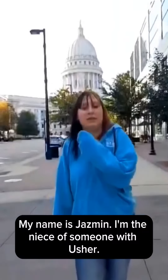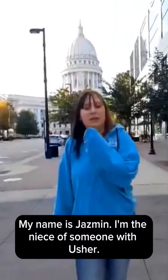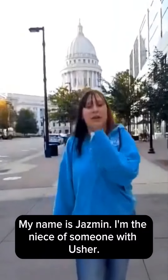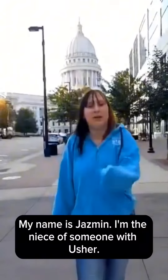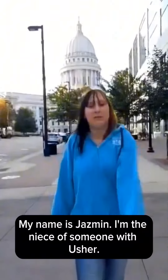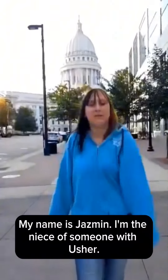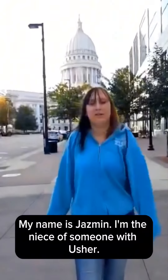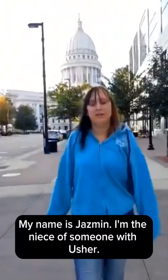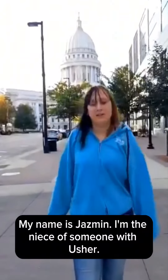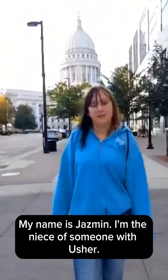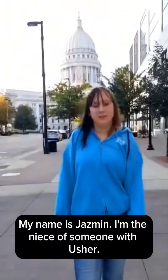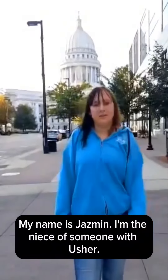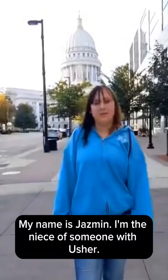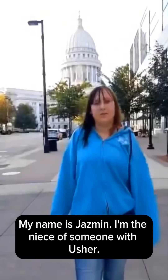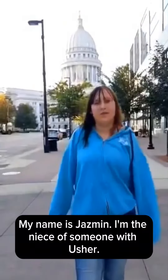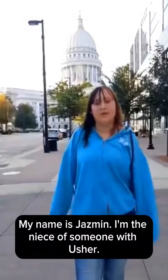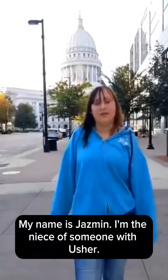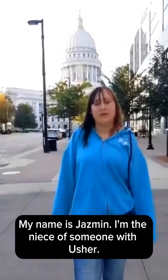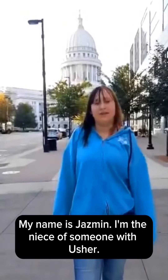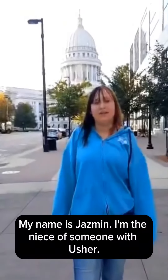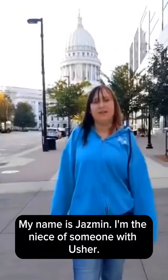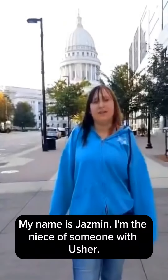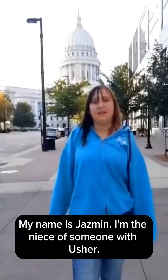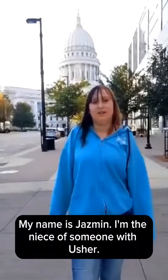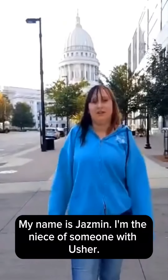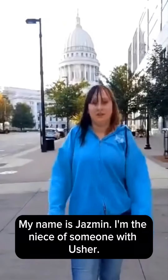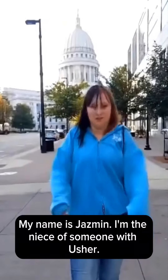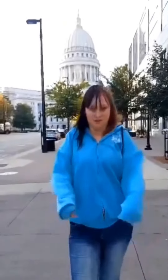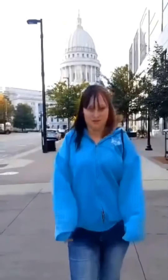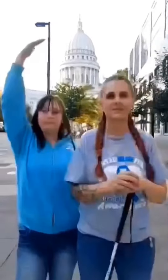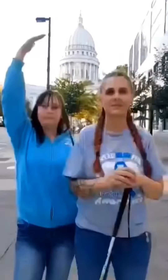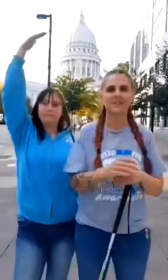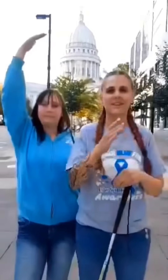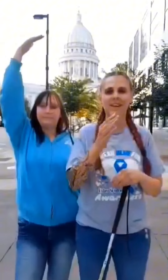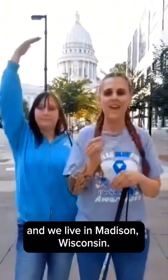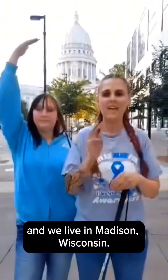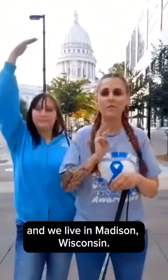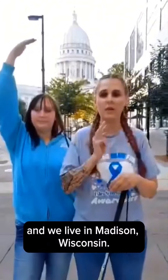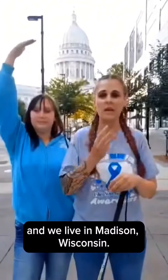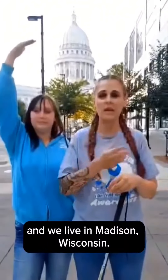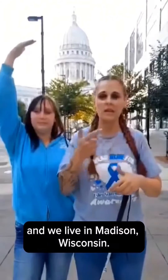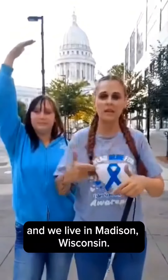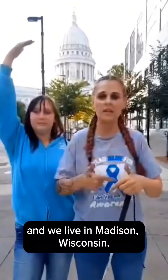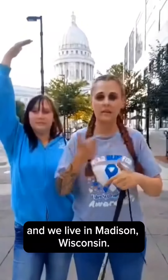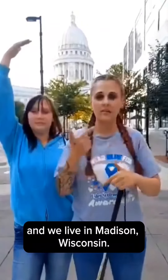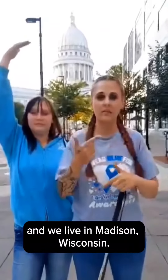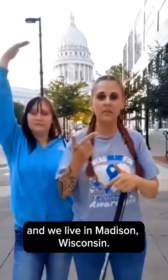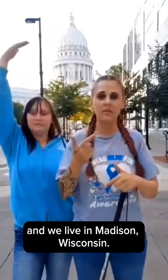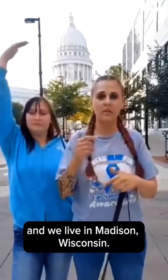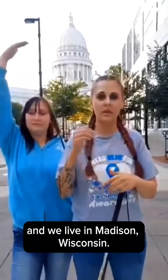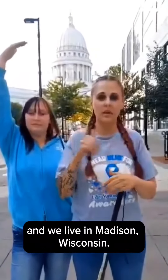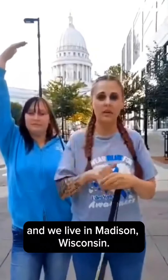I'm the best friend someone with Usher syndrome. And we live in